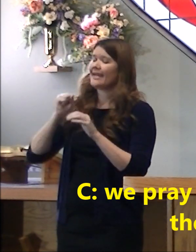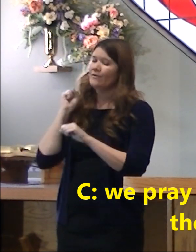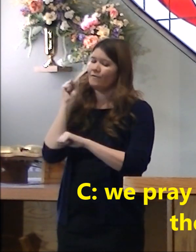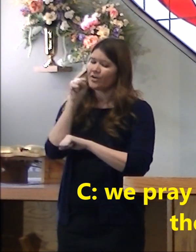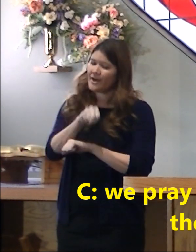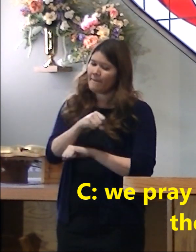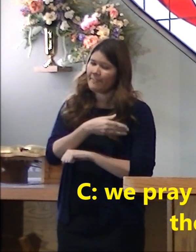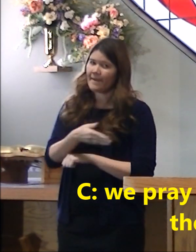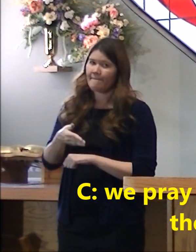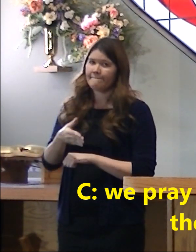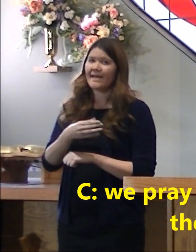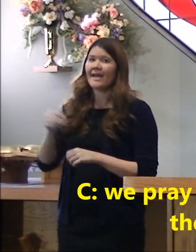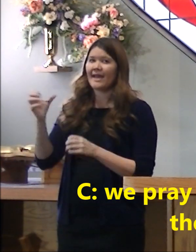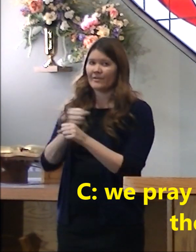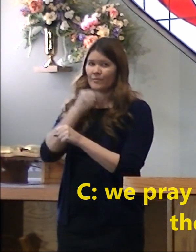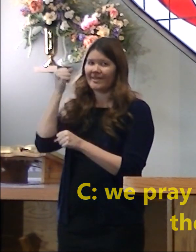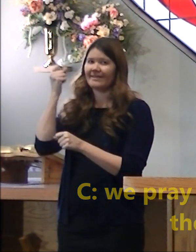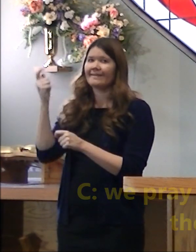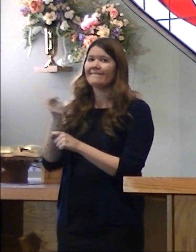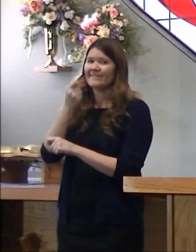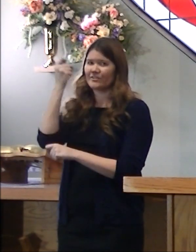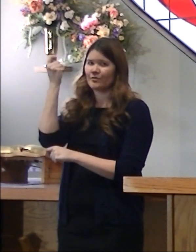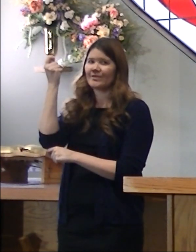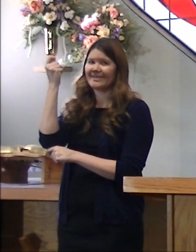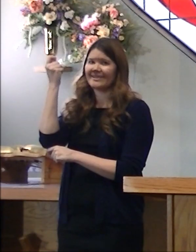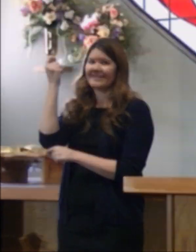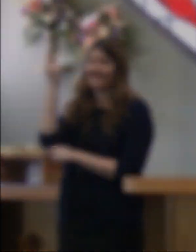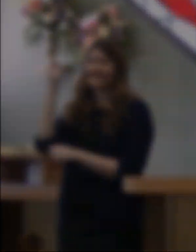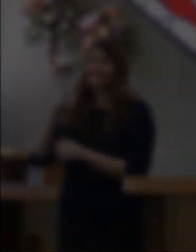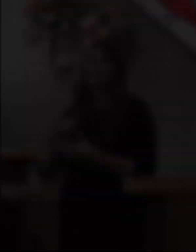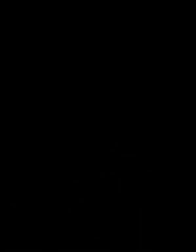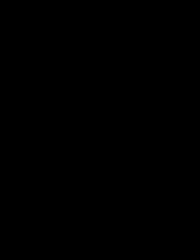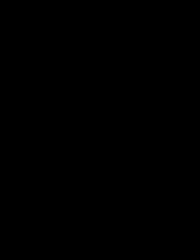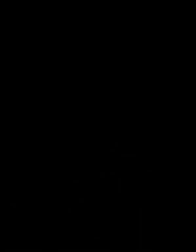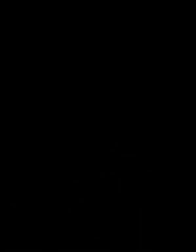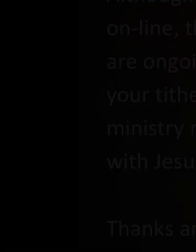overcome them and win the victory.